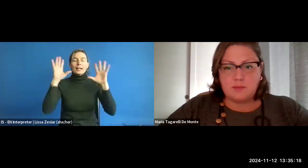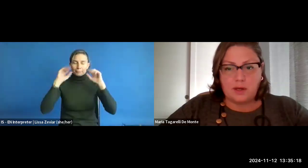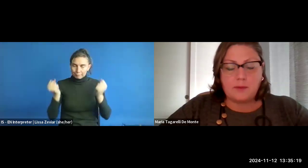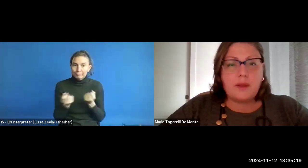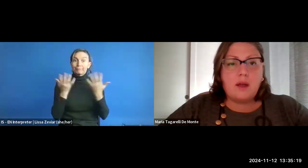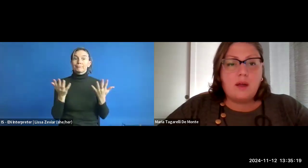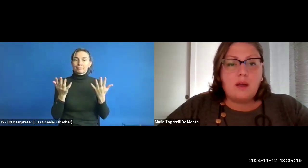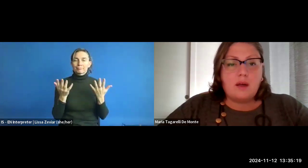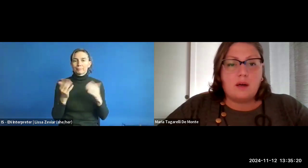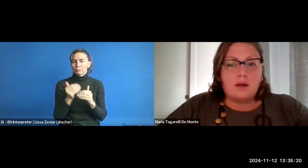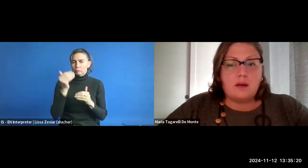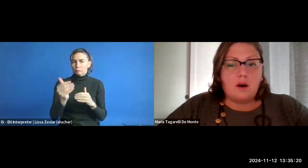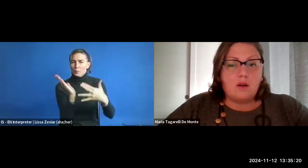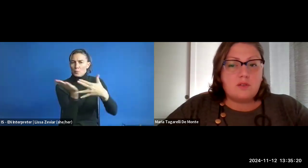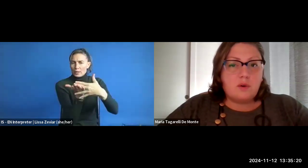will be a 10 minutes break.